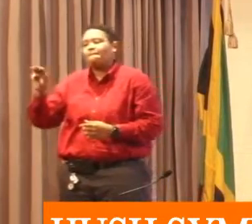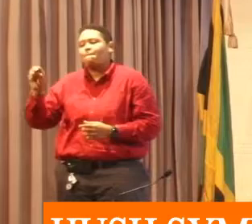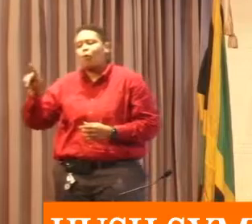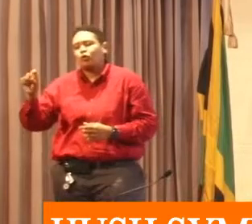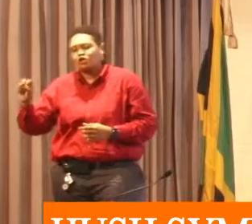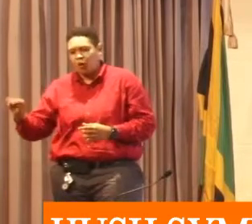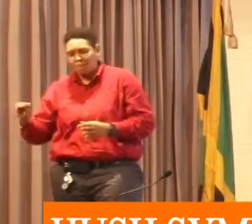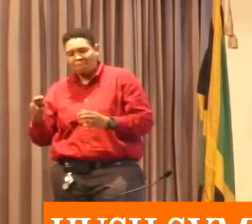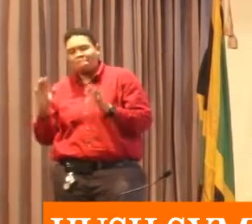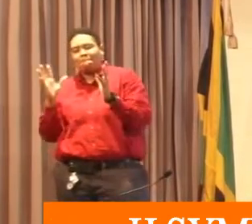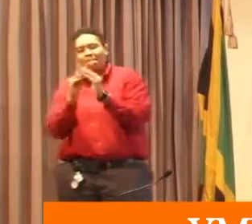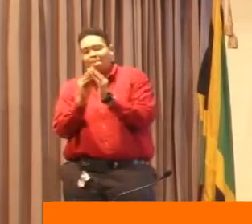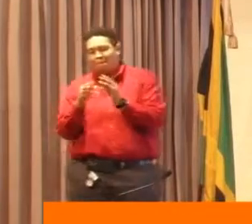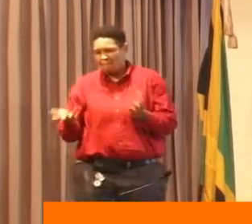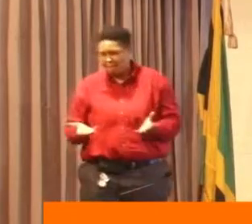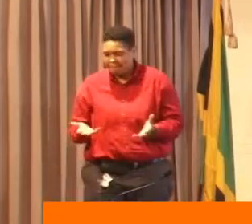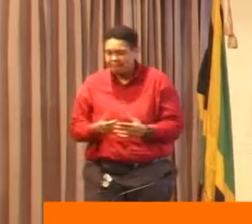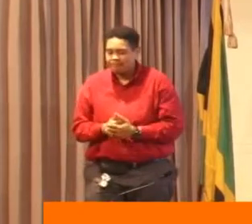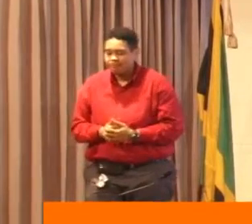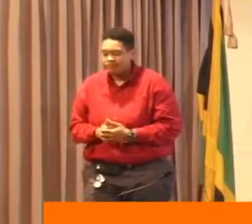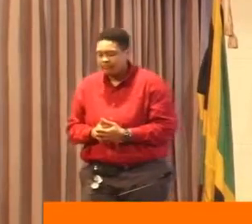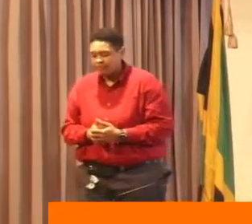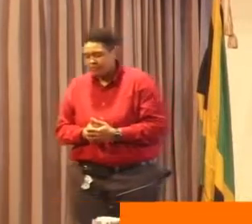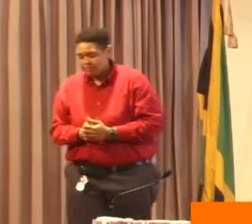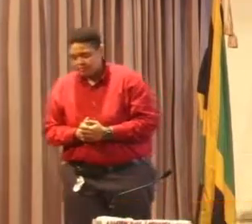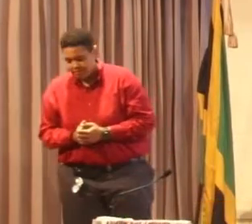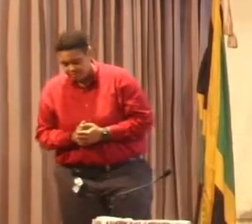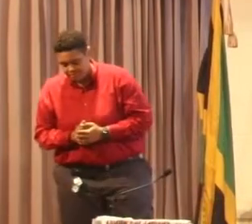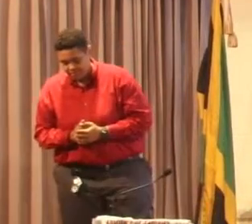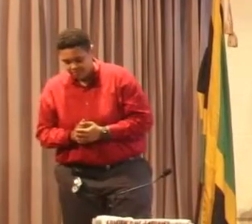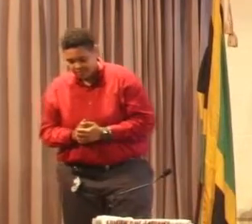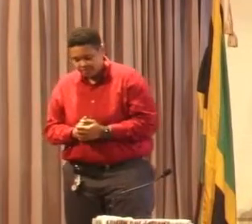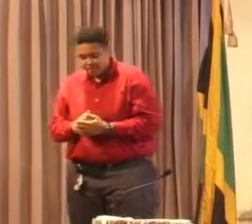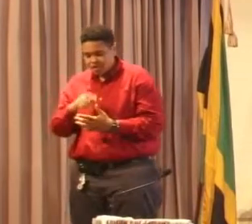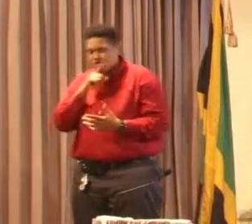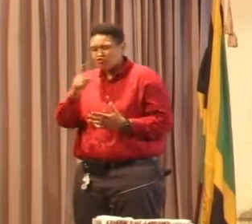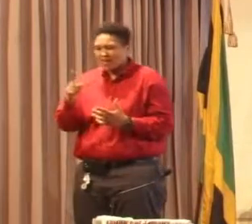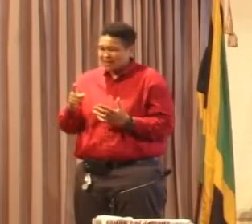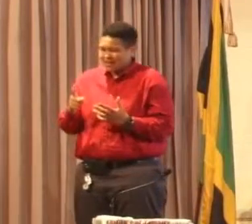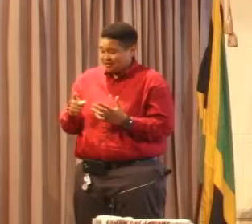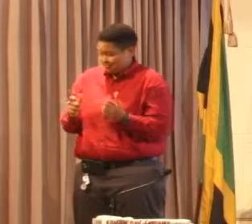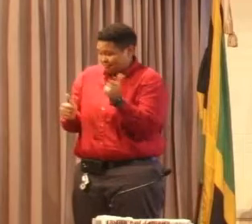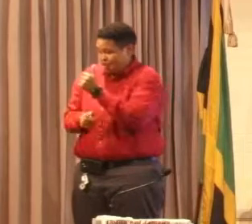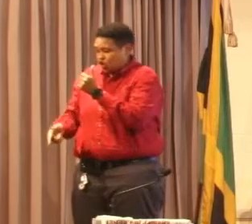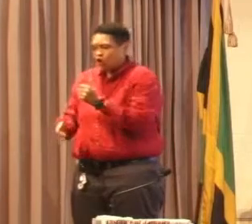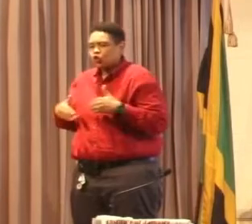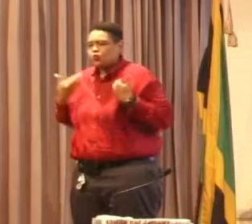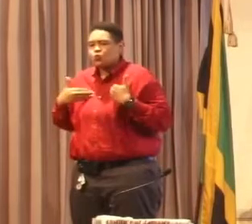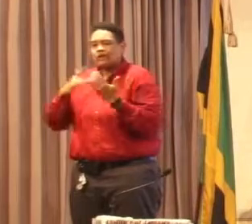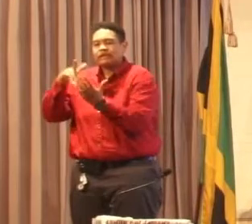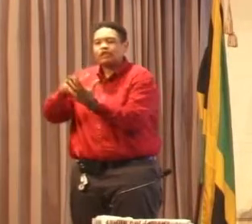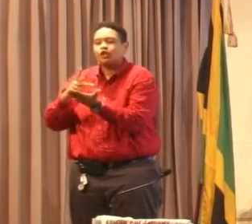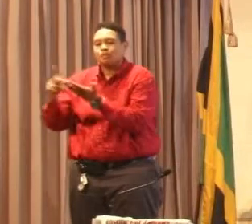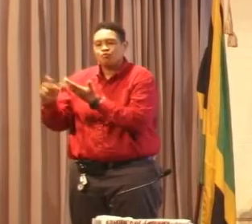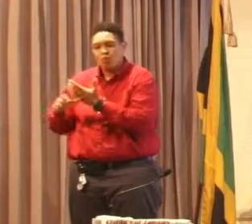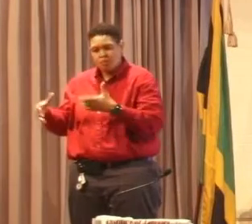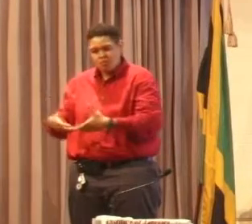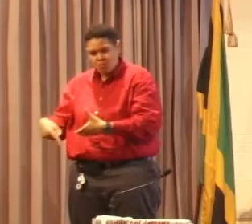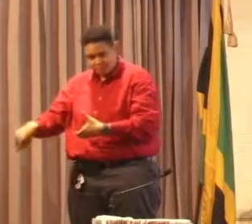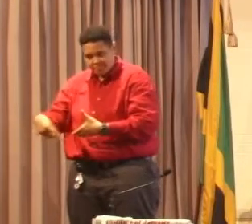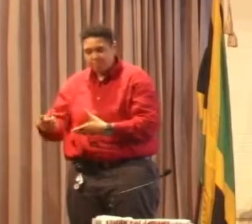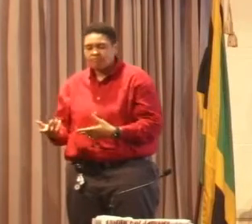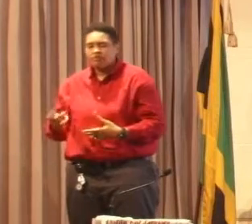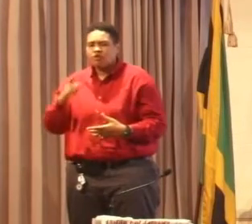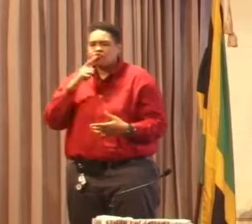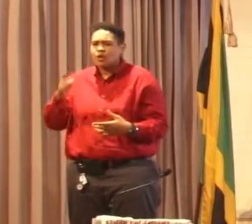HUSH Symposium, as a deliverable of the Junior Centers Programs Division, has taken